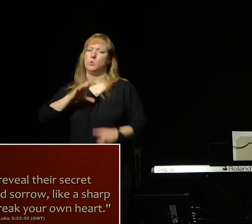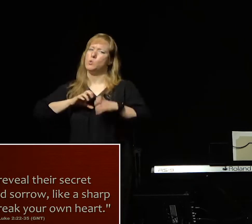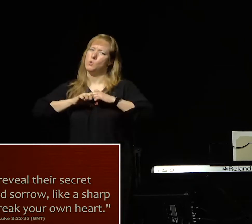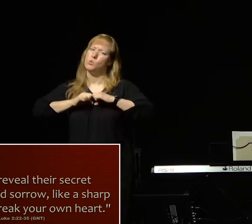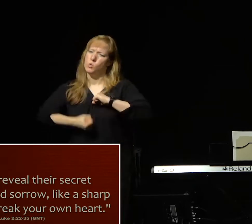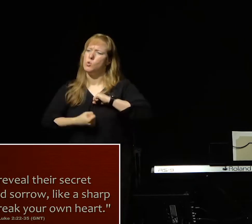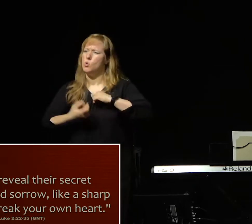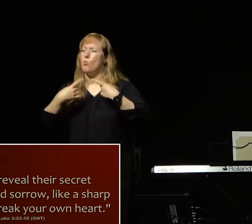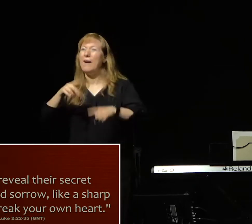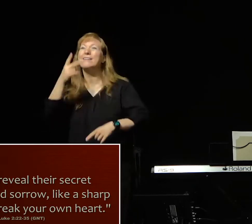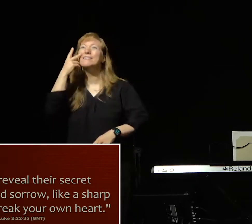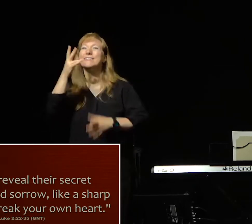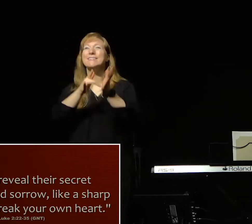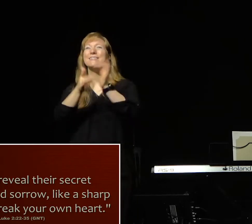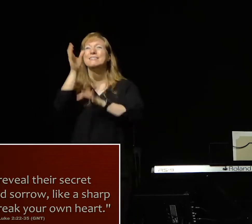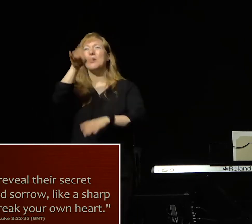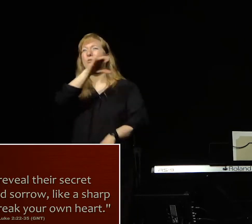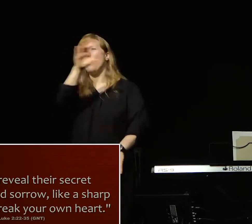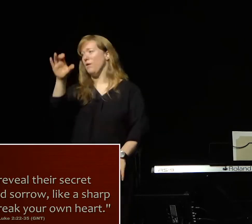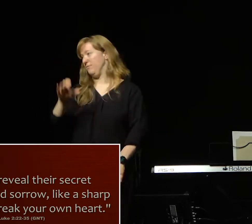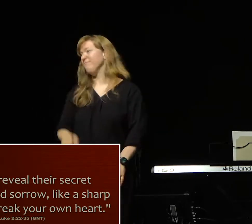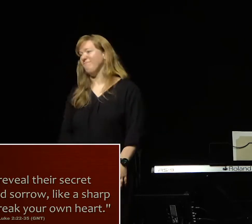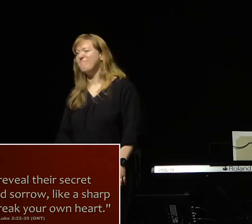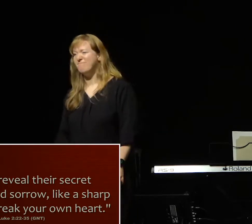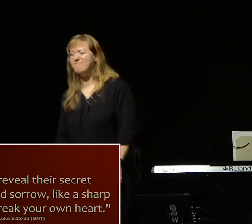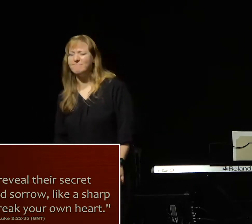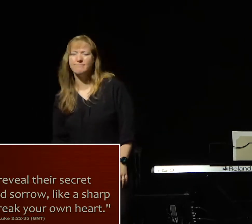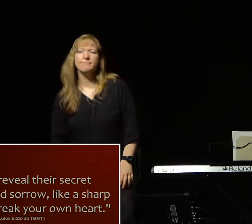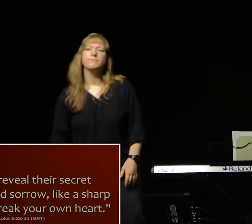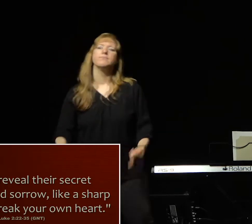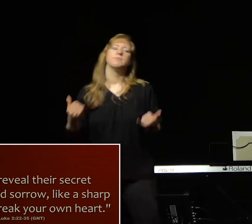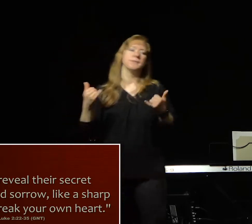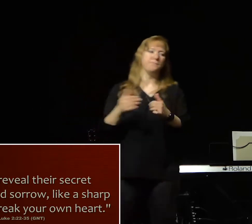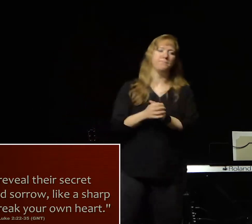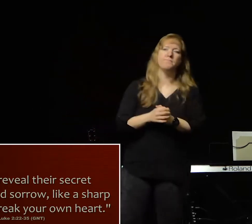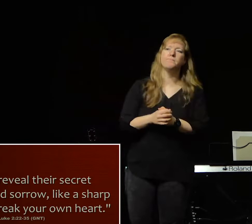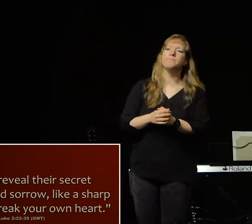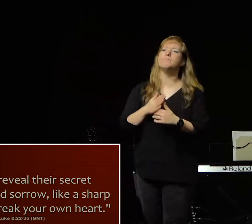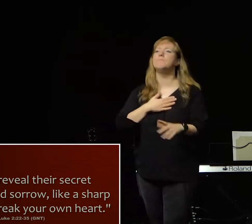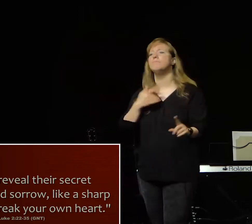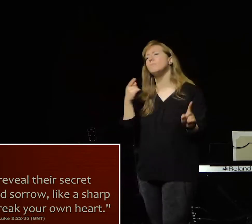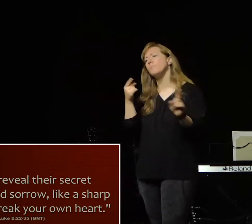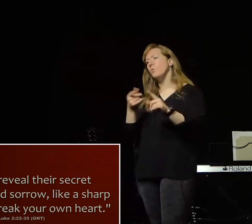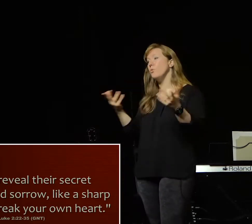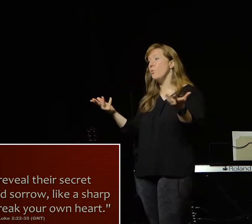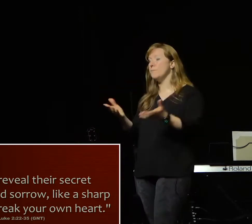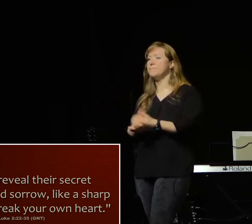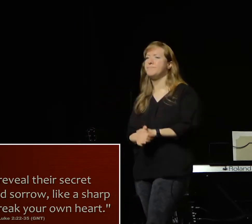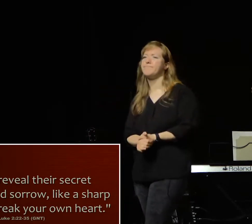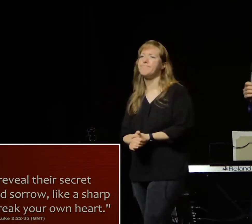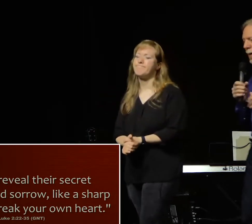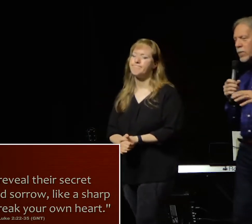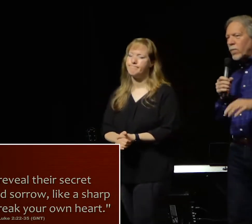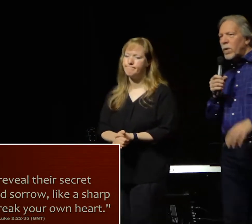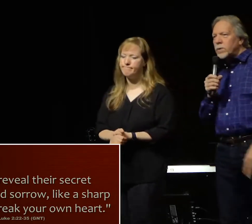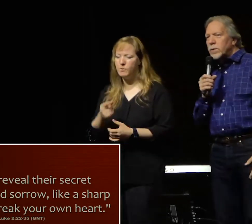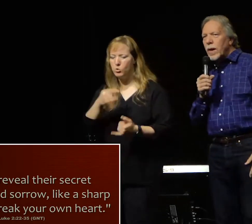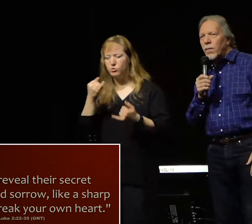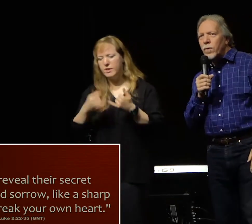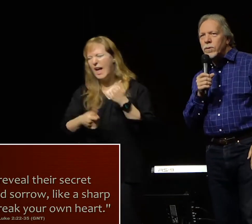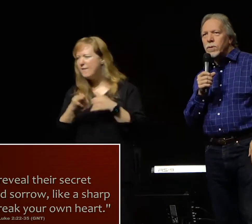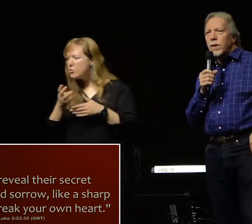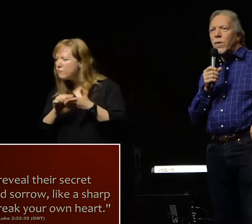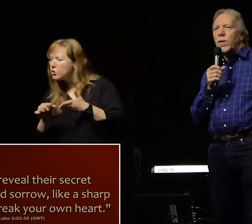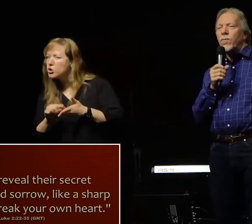saw him fulfill what he came to do. Now, my point is this. In those last verses